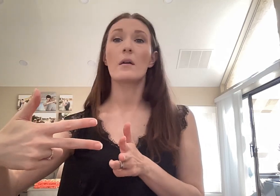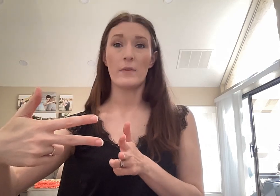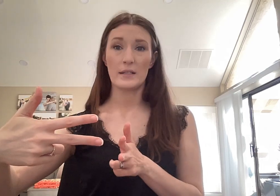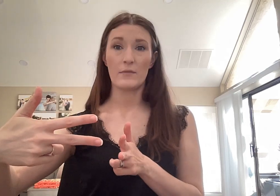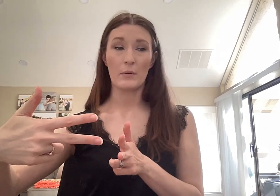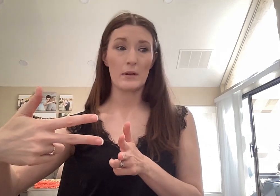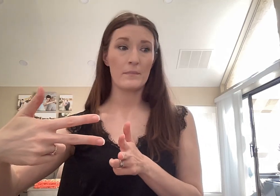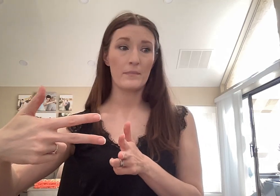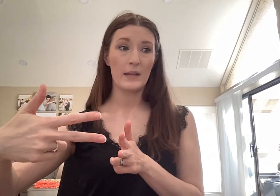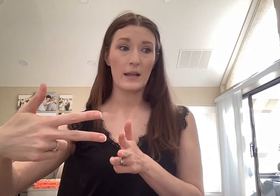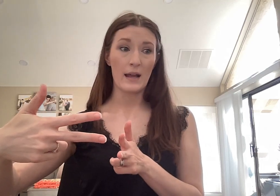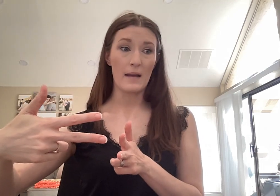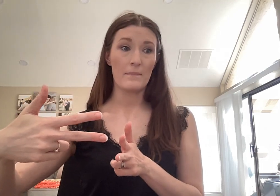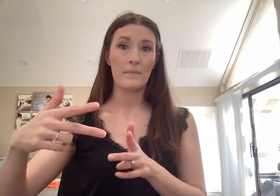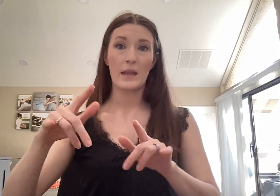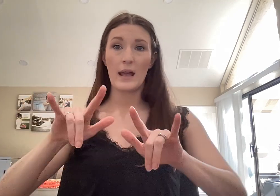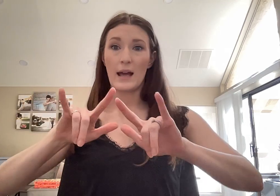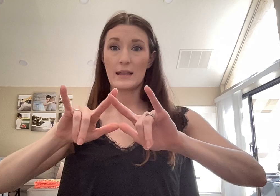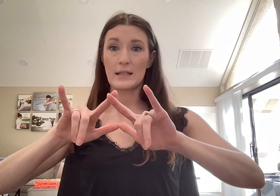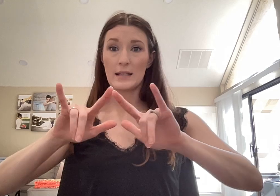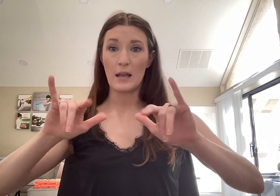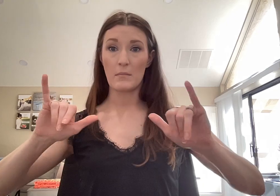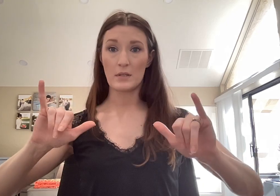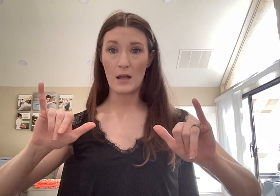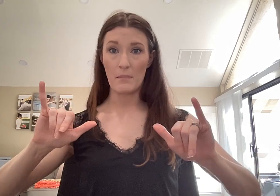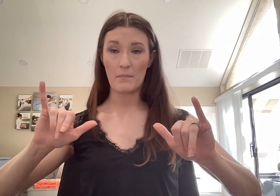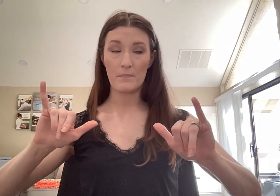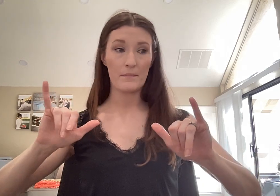facing forward, okay, at the same time.